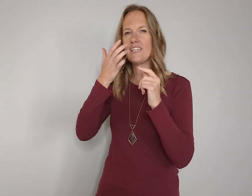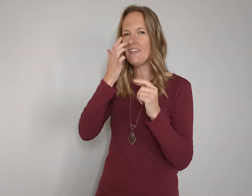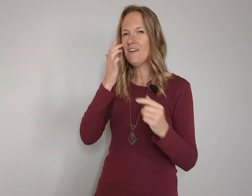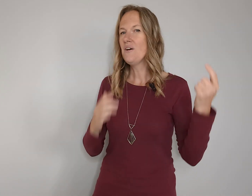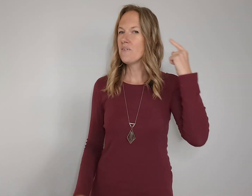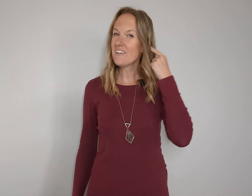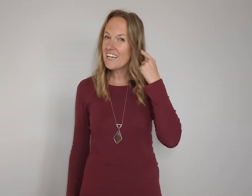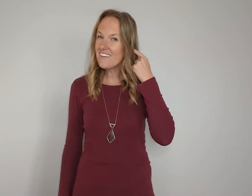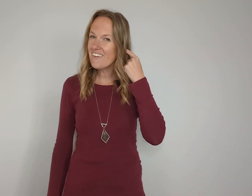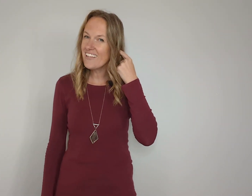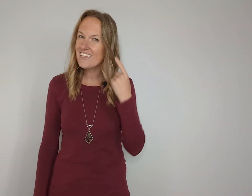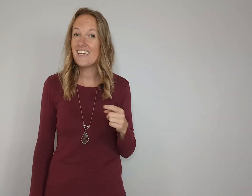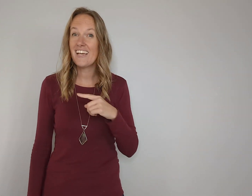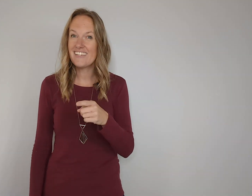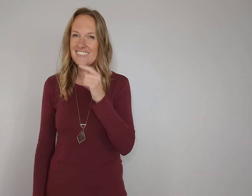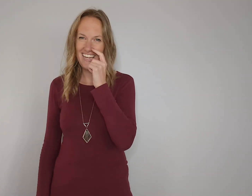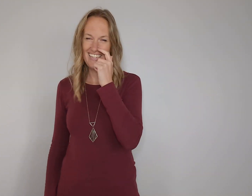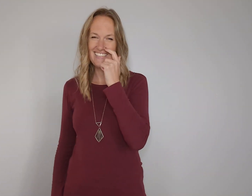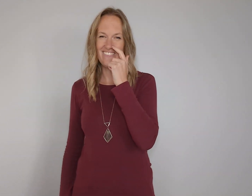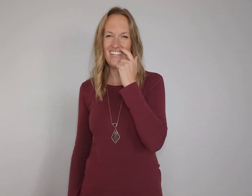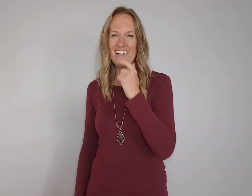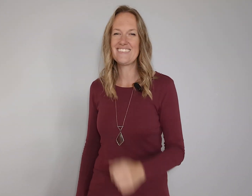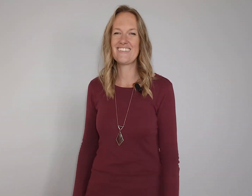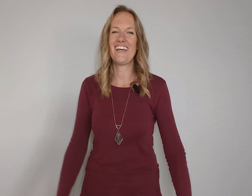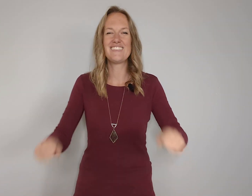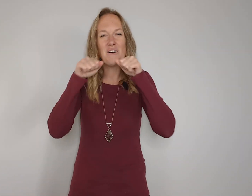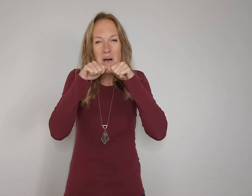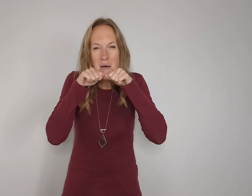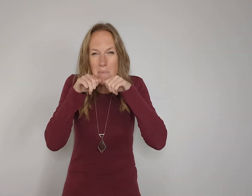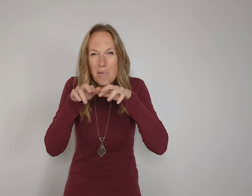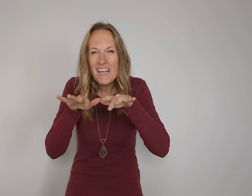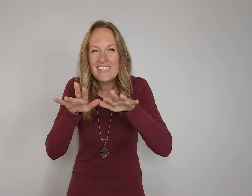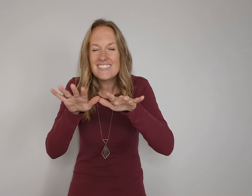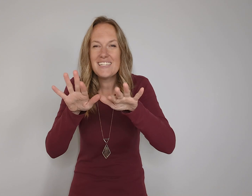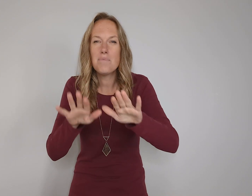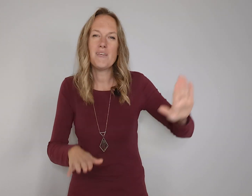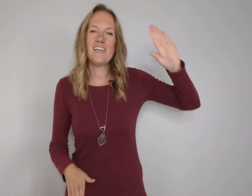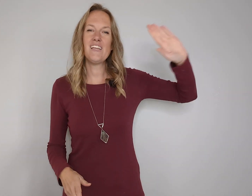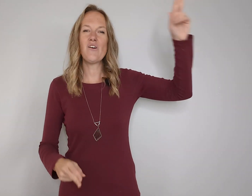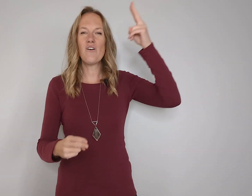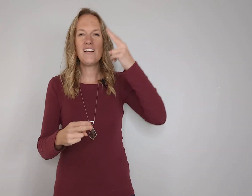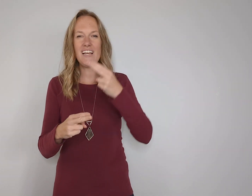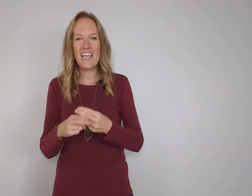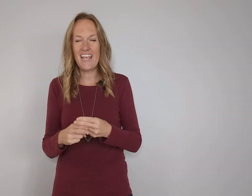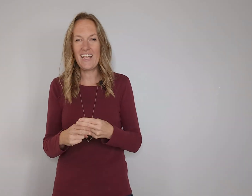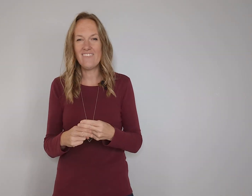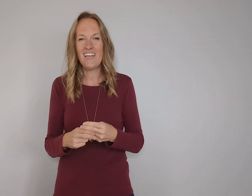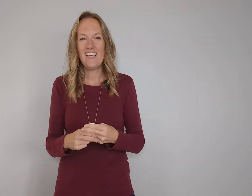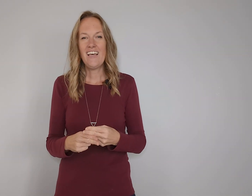tricky when you're hearing one thing and you're signing something else. Okay, so blessed be your name